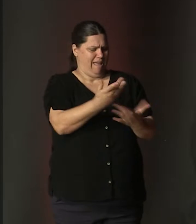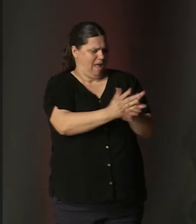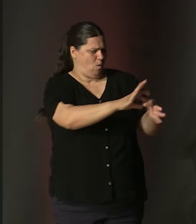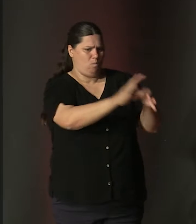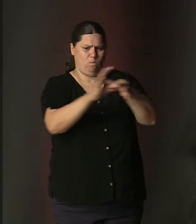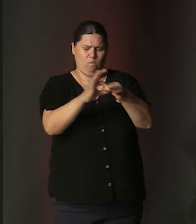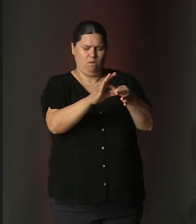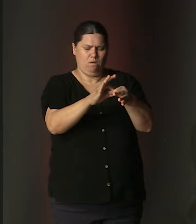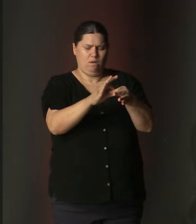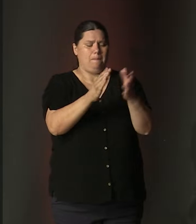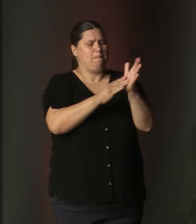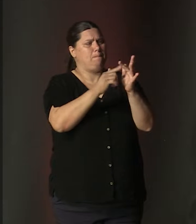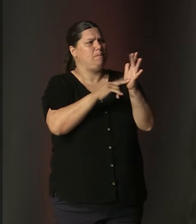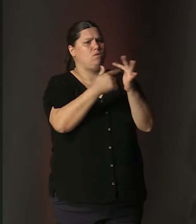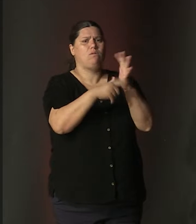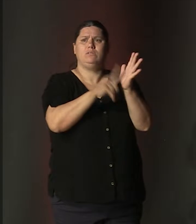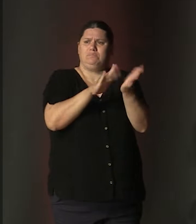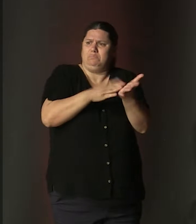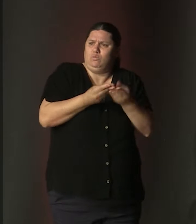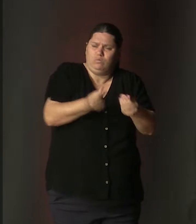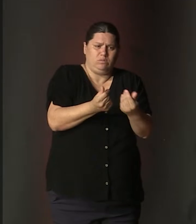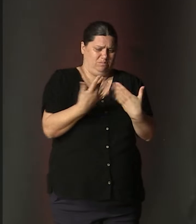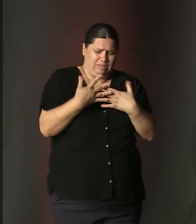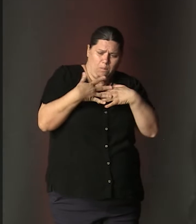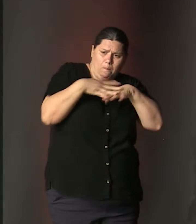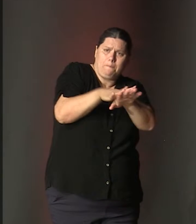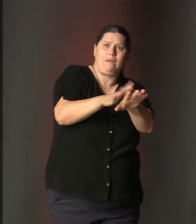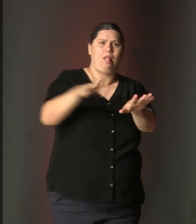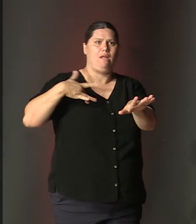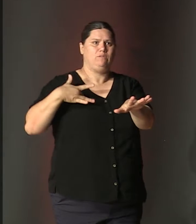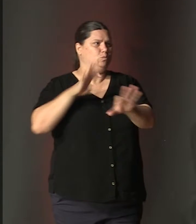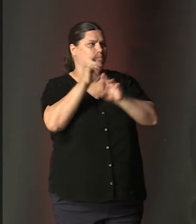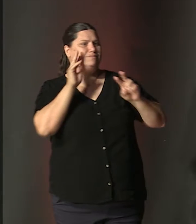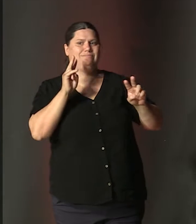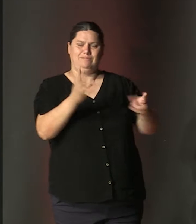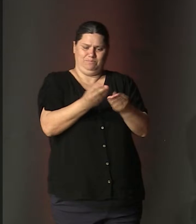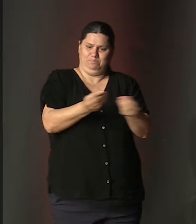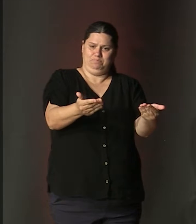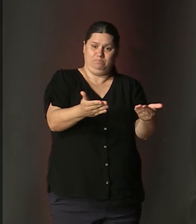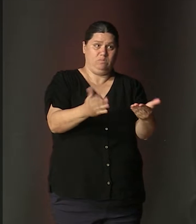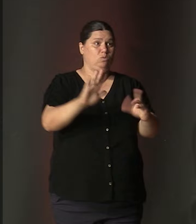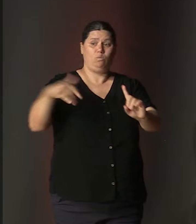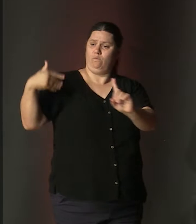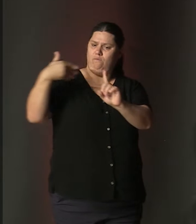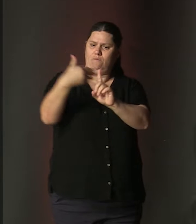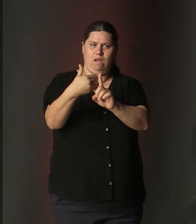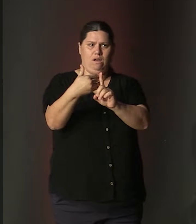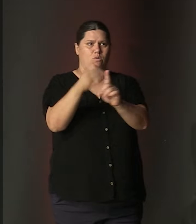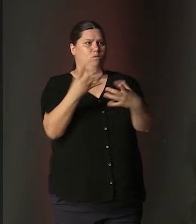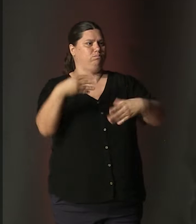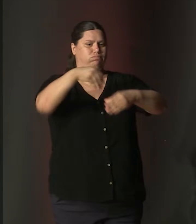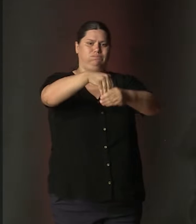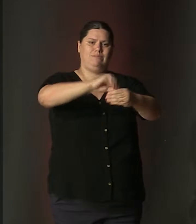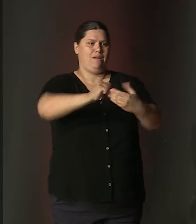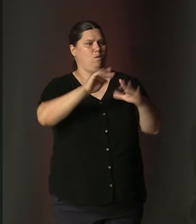so embedded in our lives as to be mostly invisible. And so far, they're not a visible part of the global